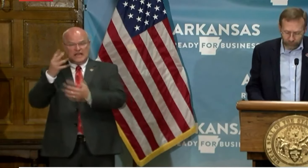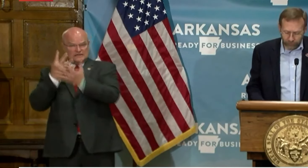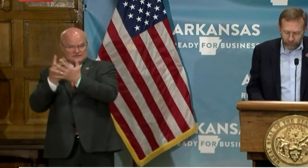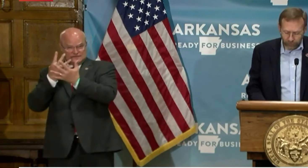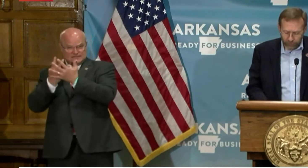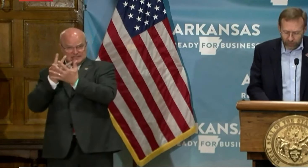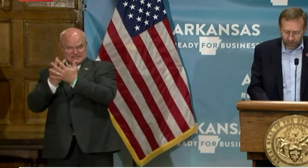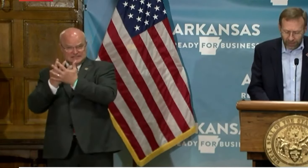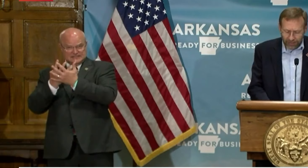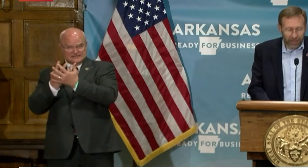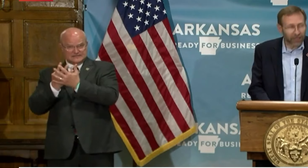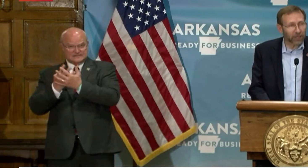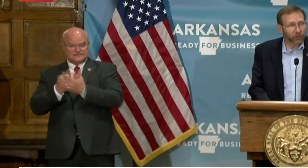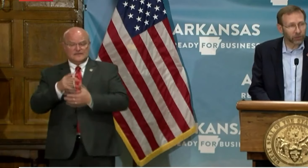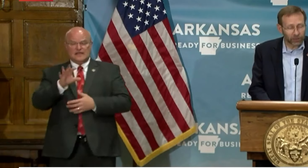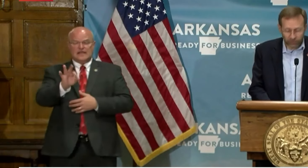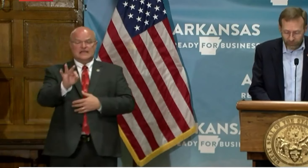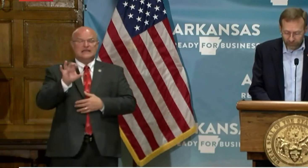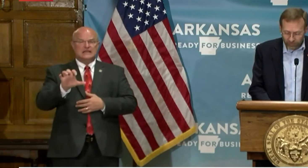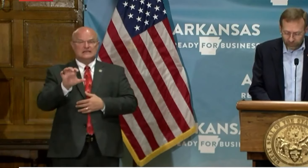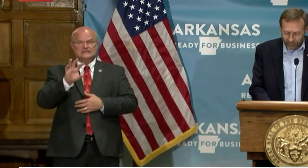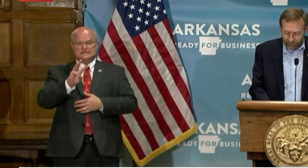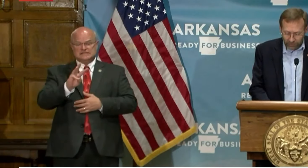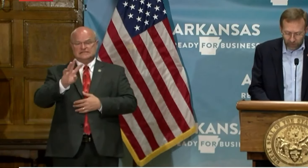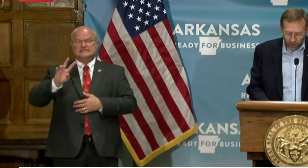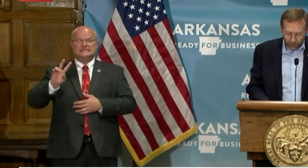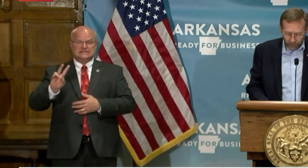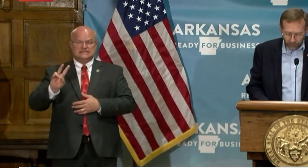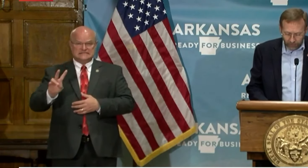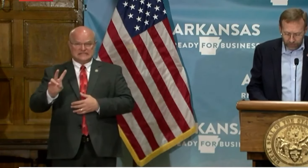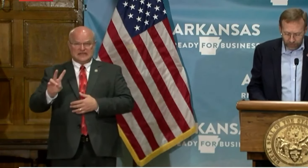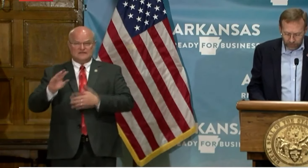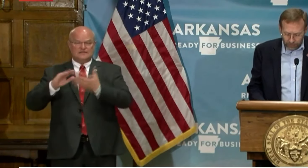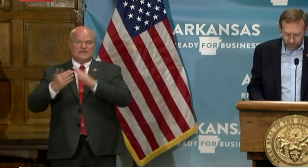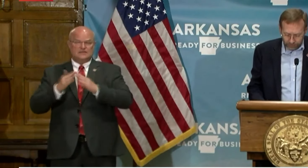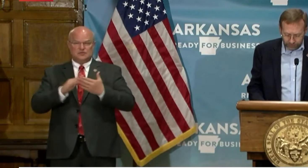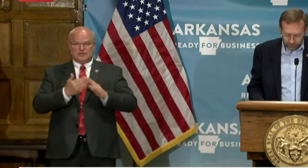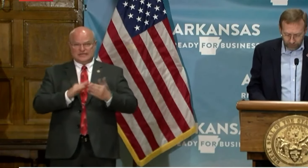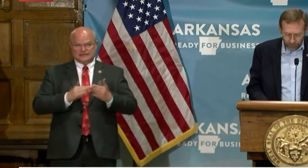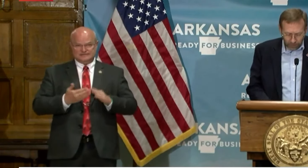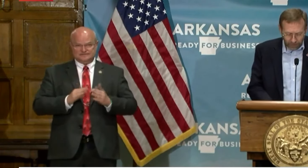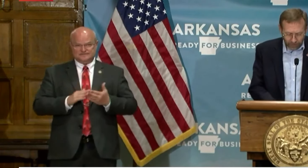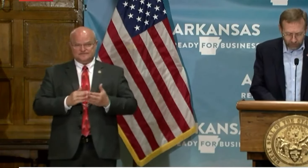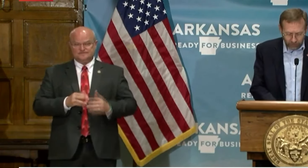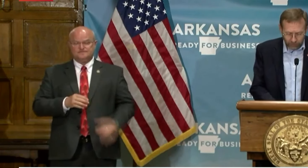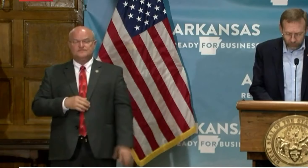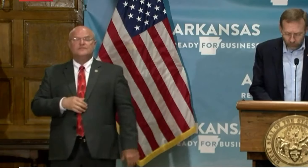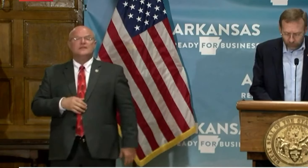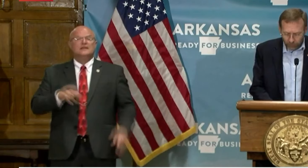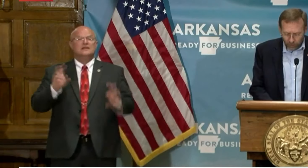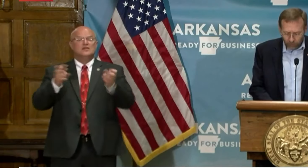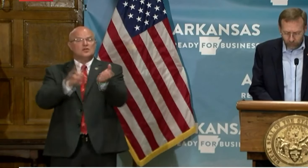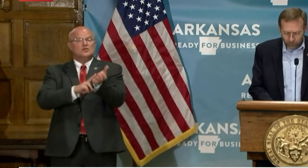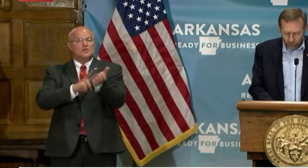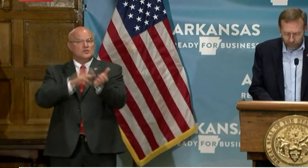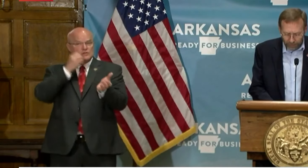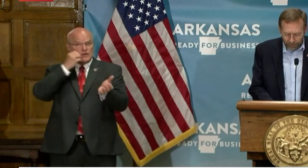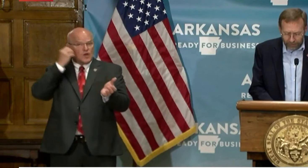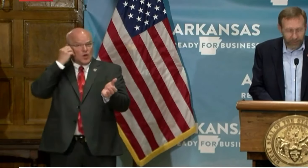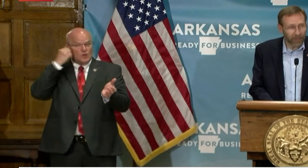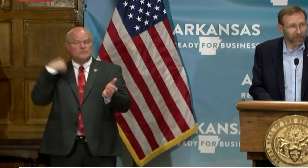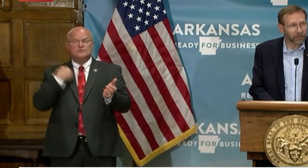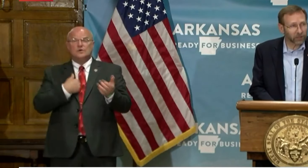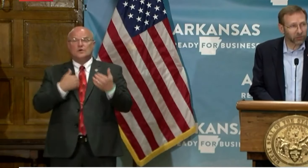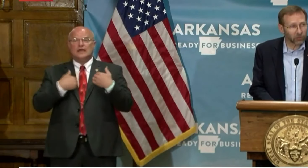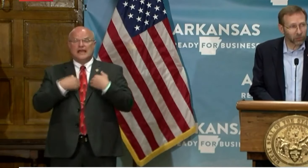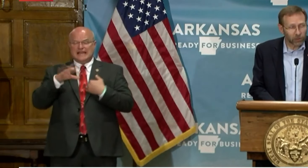correctional facilities, and 967 are in the community. In terms of nursing homes, we